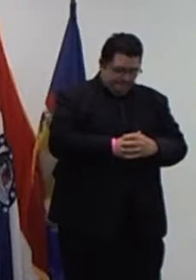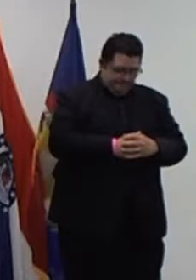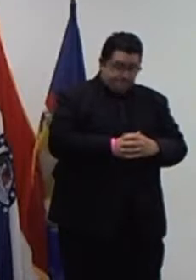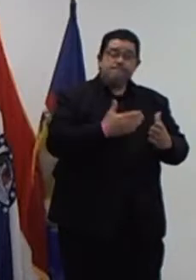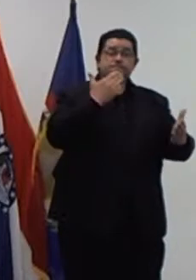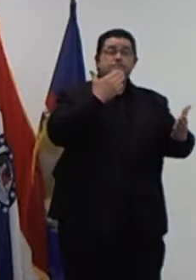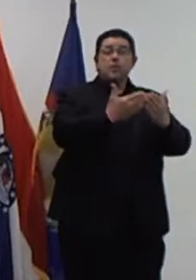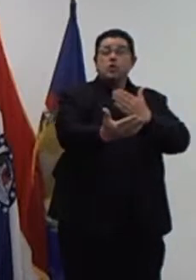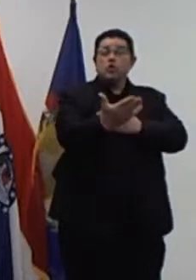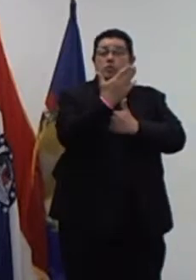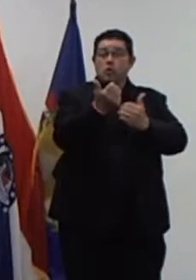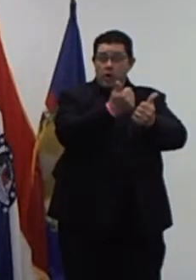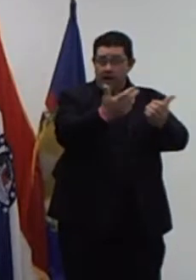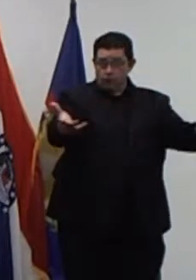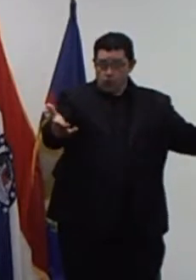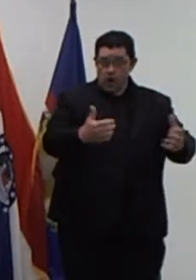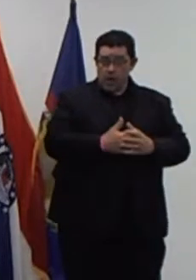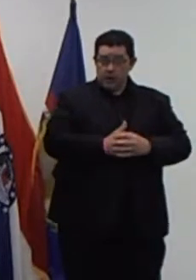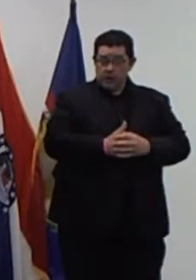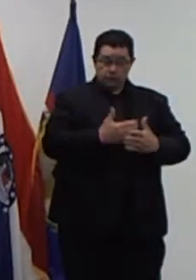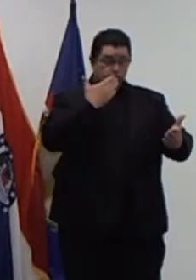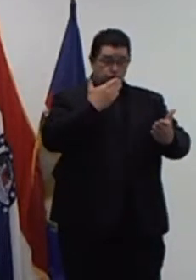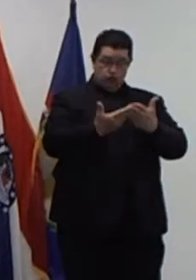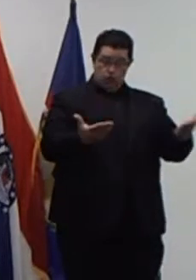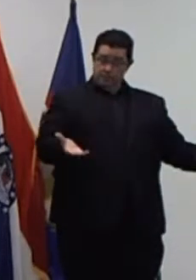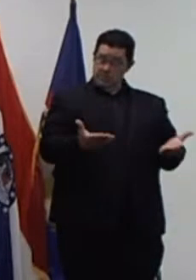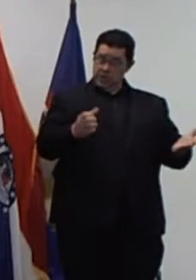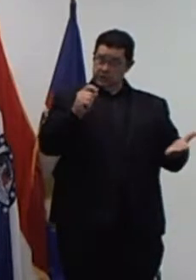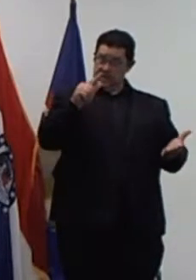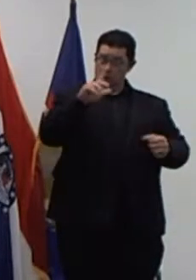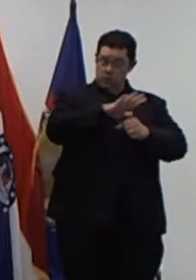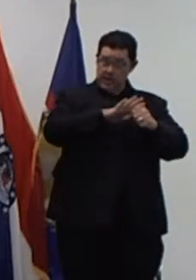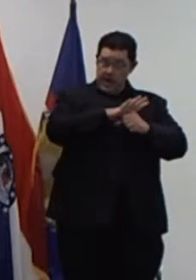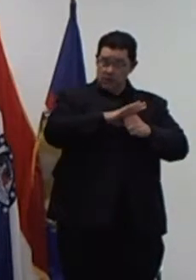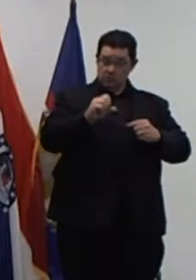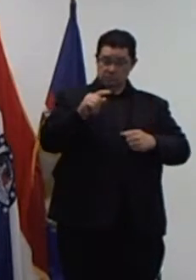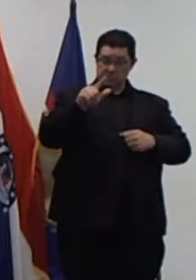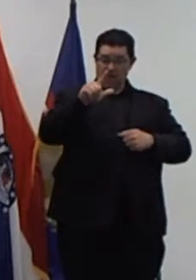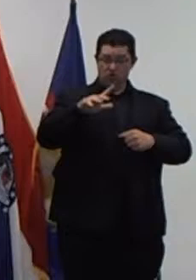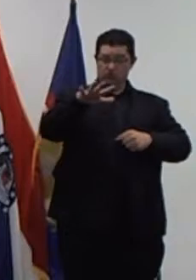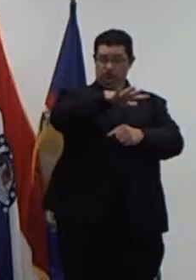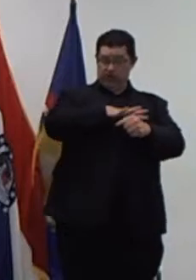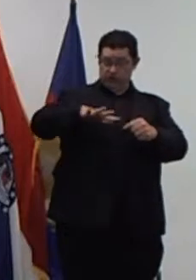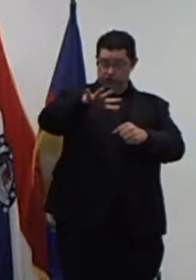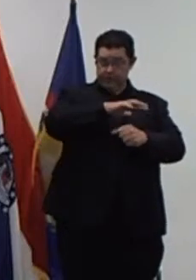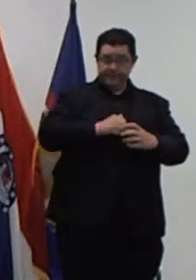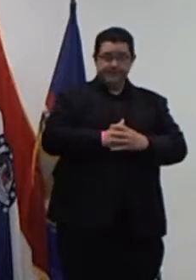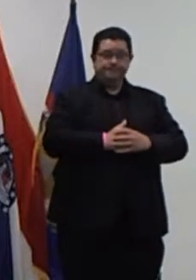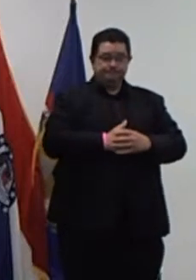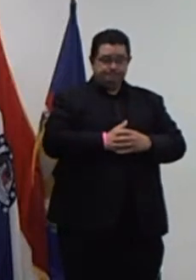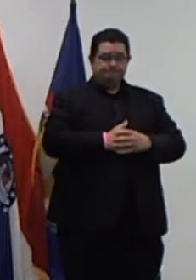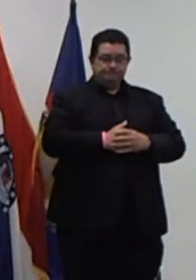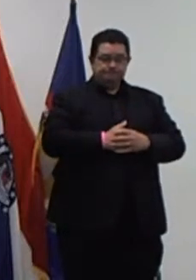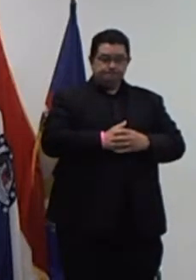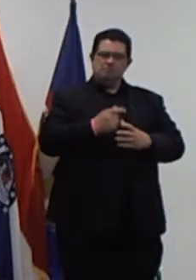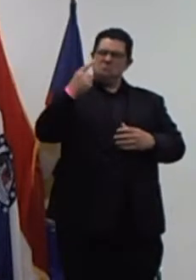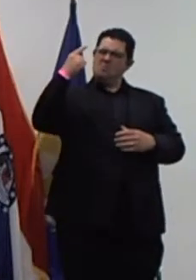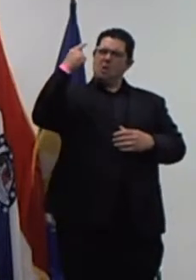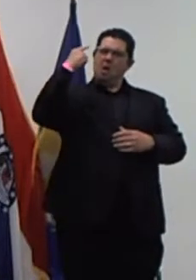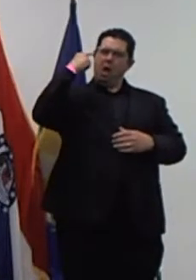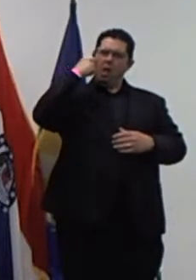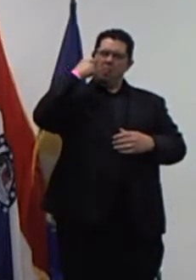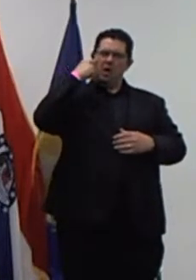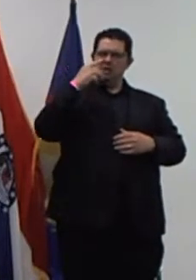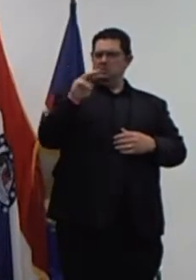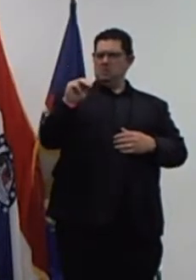Good morning, everyone. It's good to be here in St. Louis County, good to be here in the St. Louis region. I think, frankly, on March